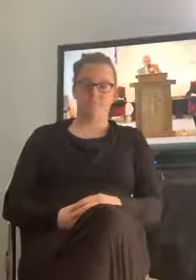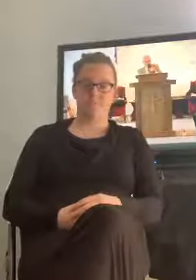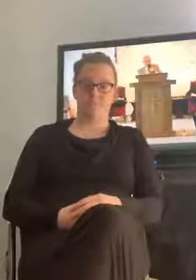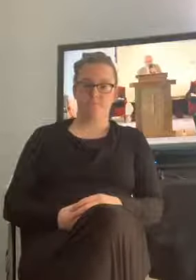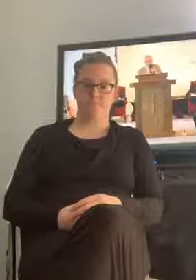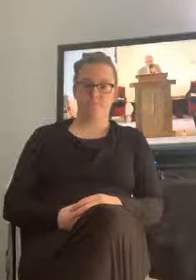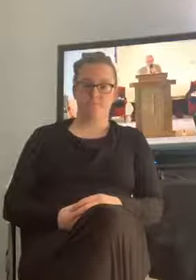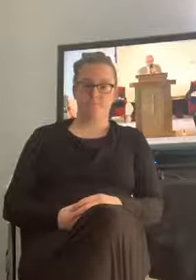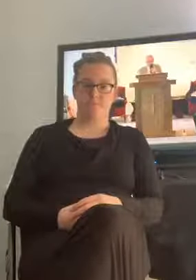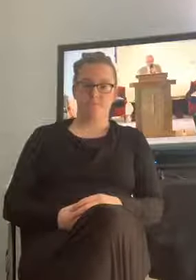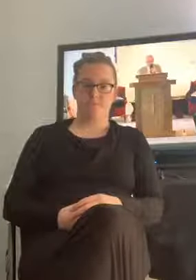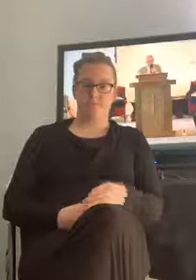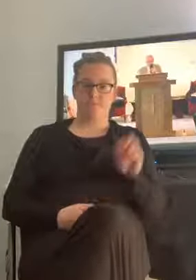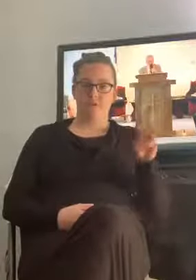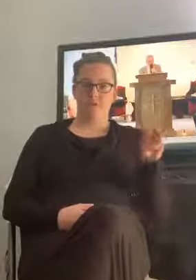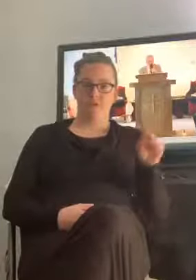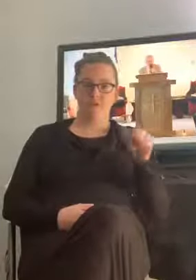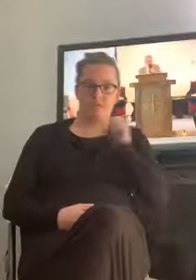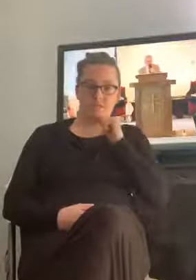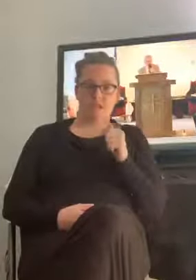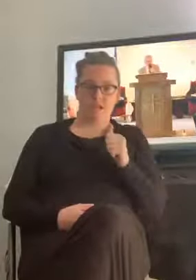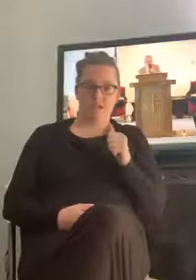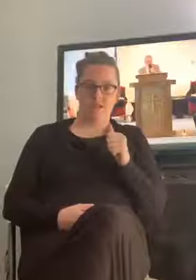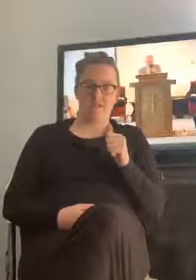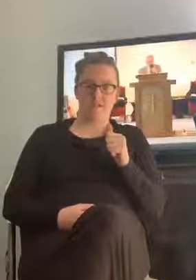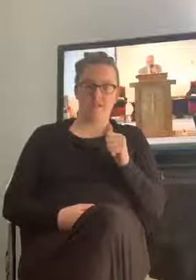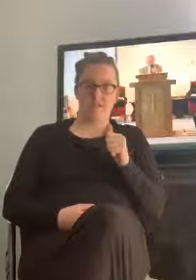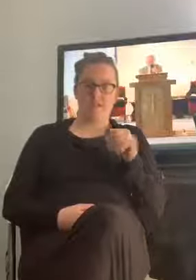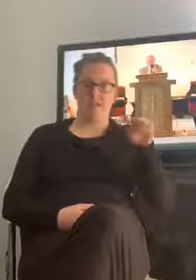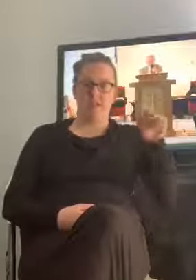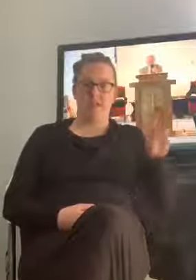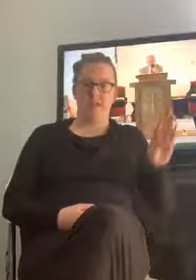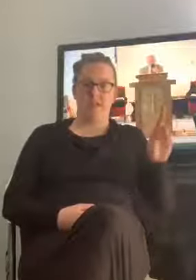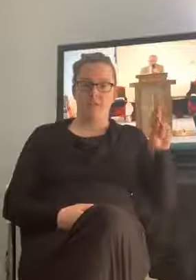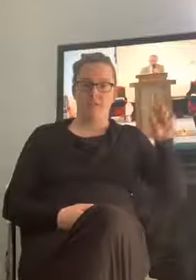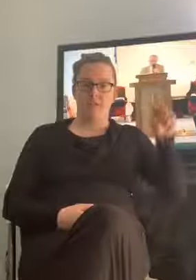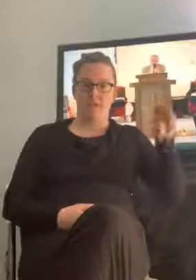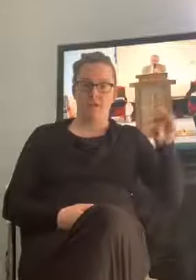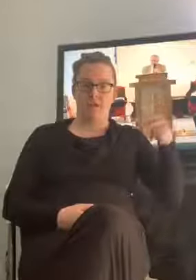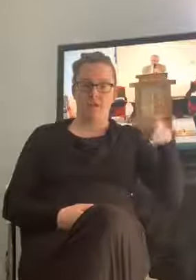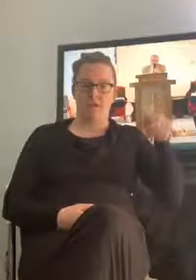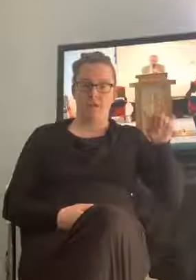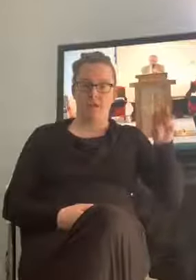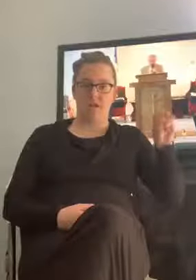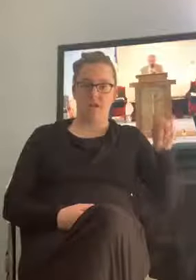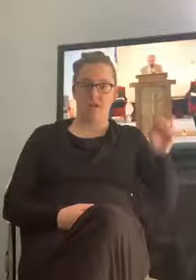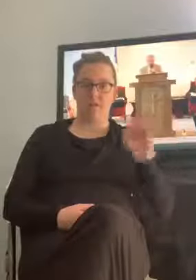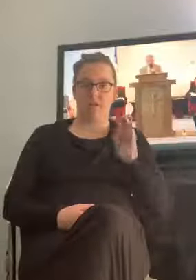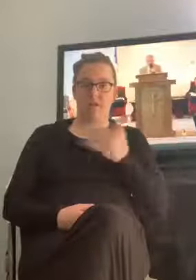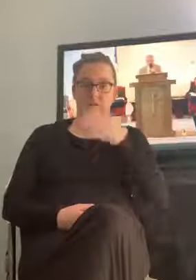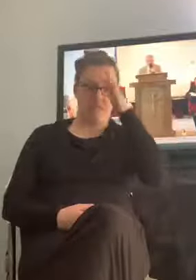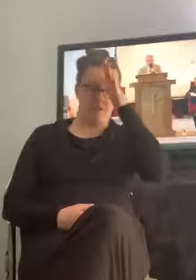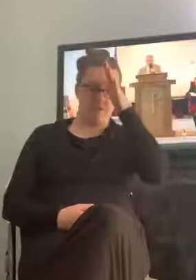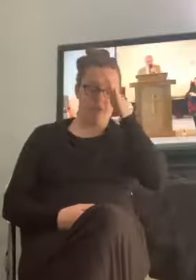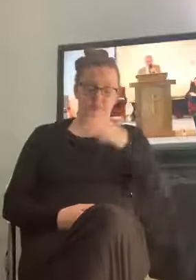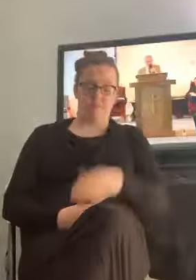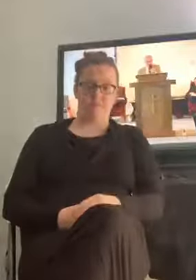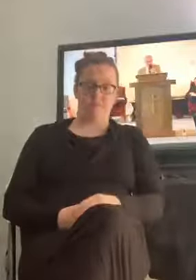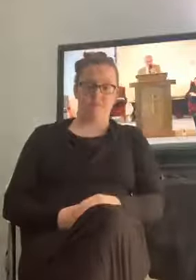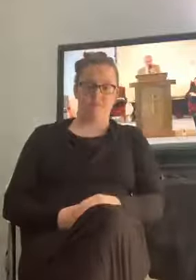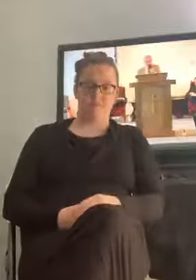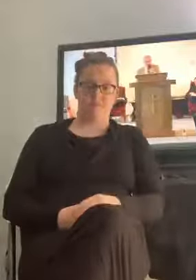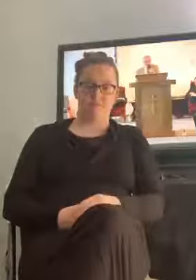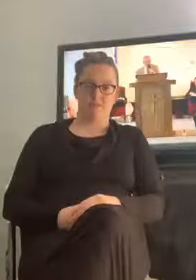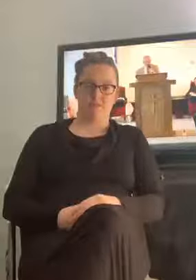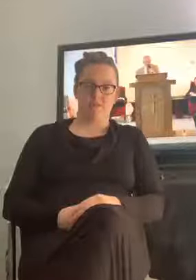Was not Abraham our father justified by works when he offered Isaac